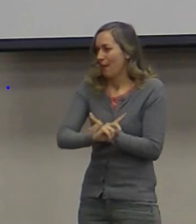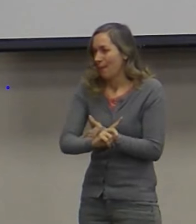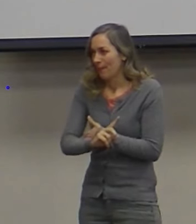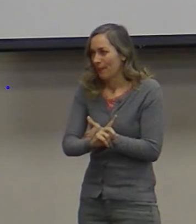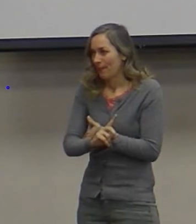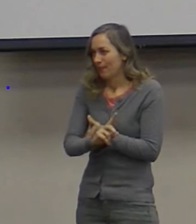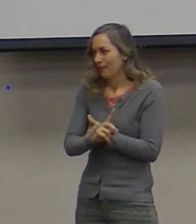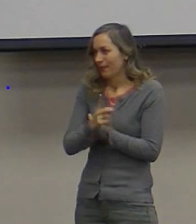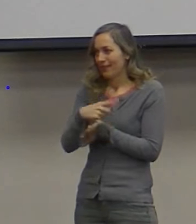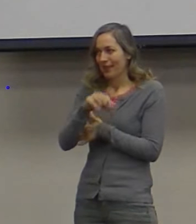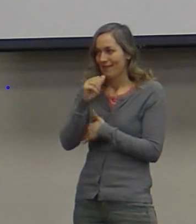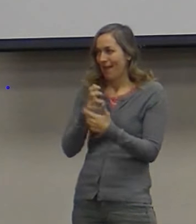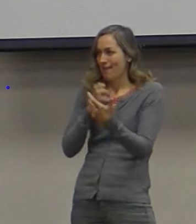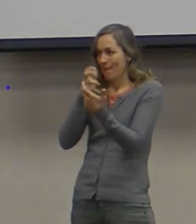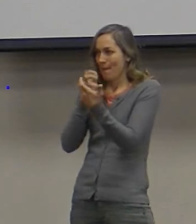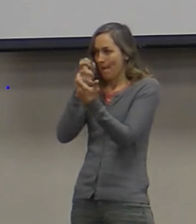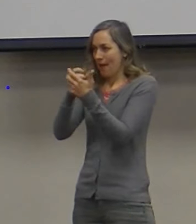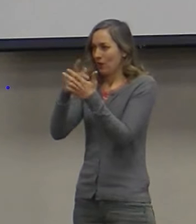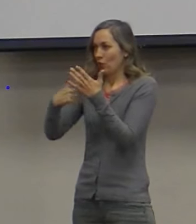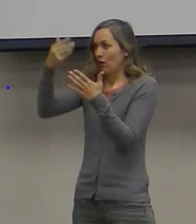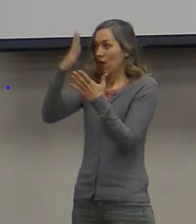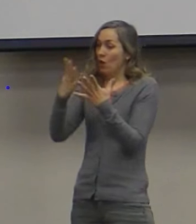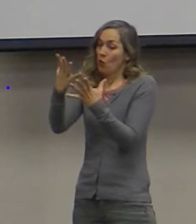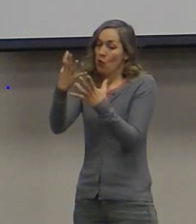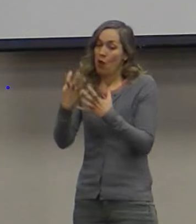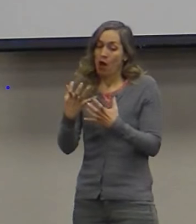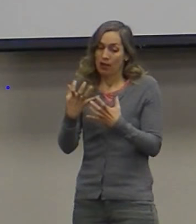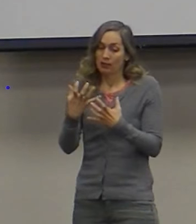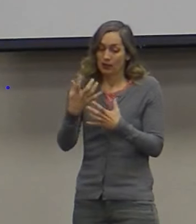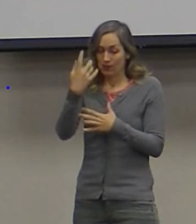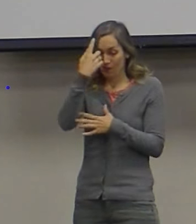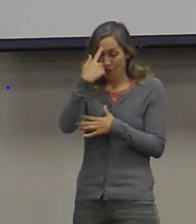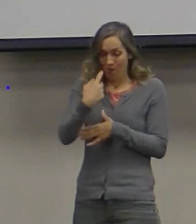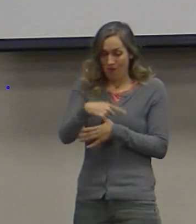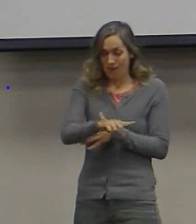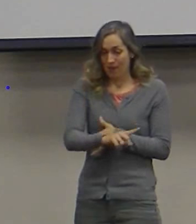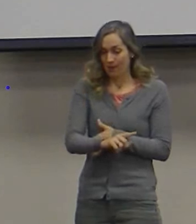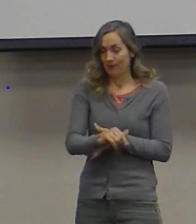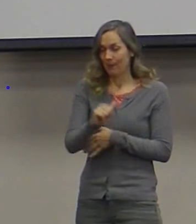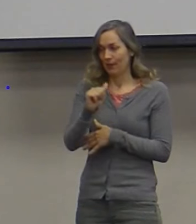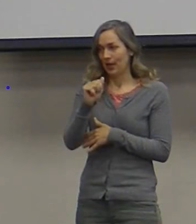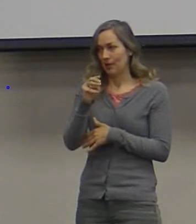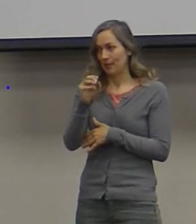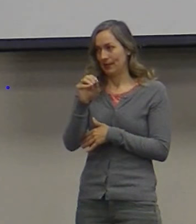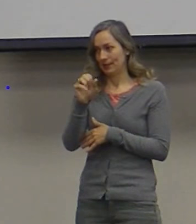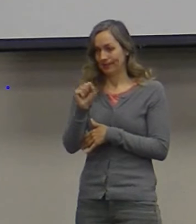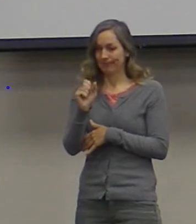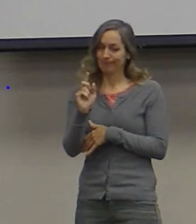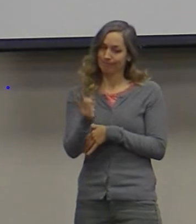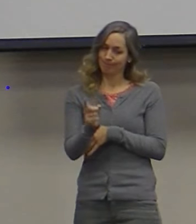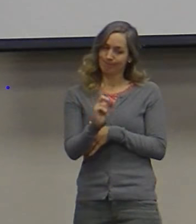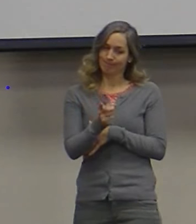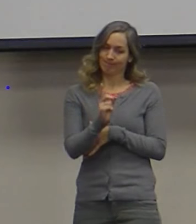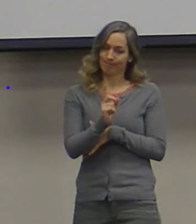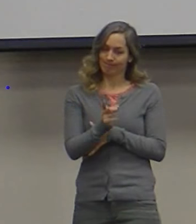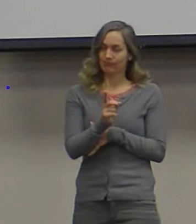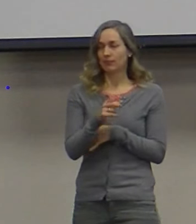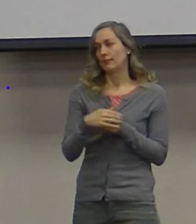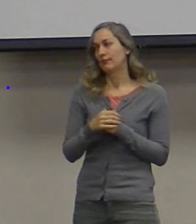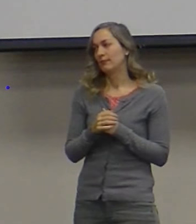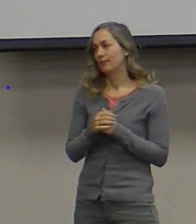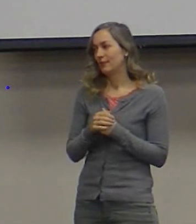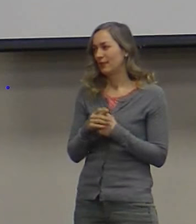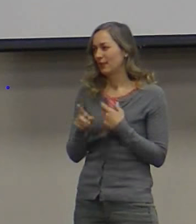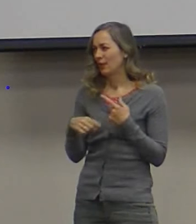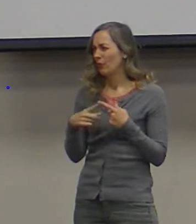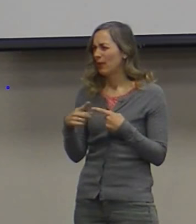that God wanted them to be and do. And Amos is here to tell them that. And of course, as you can expect, when people are told a